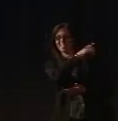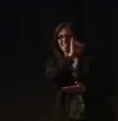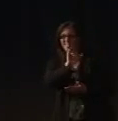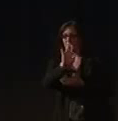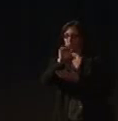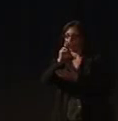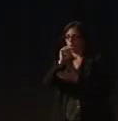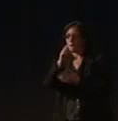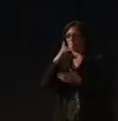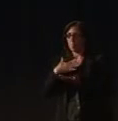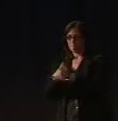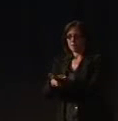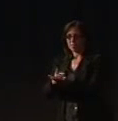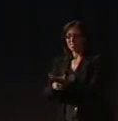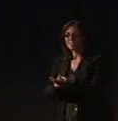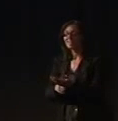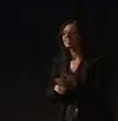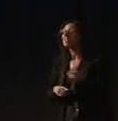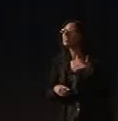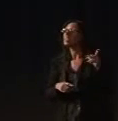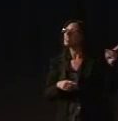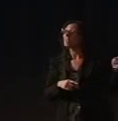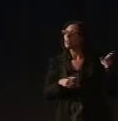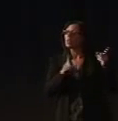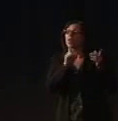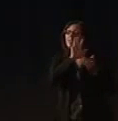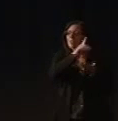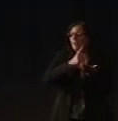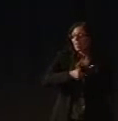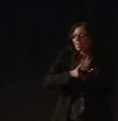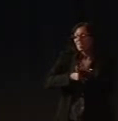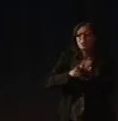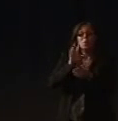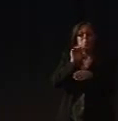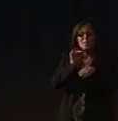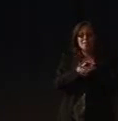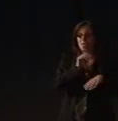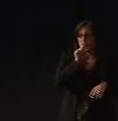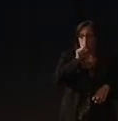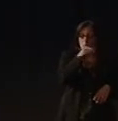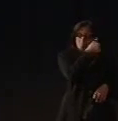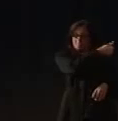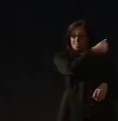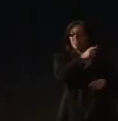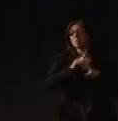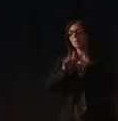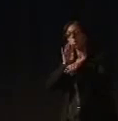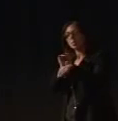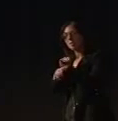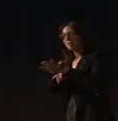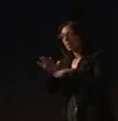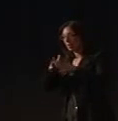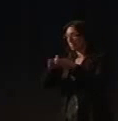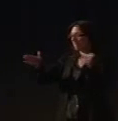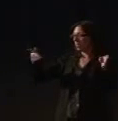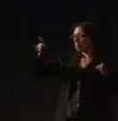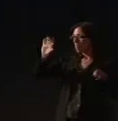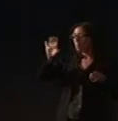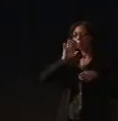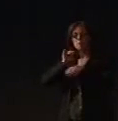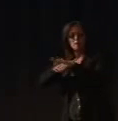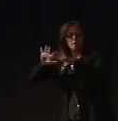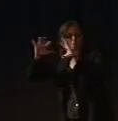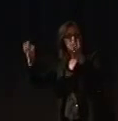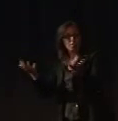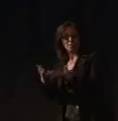only themselves, but the rest of the public, the rest of the planet, sensitive to a phenomenon. And I choose this maybe too